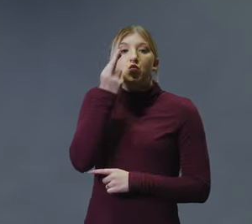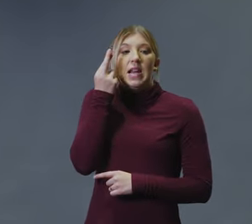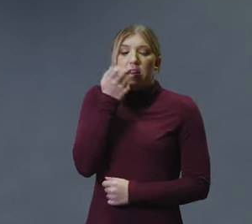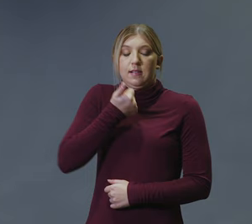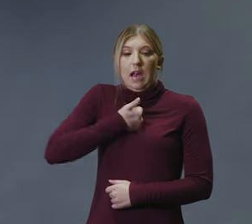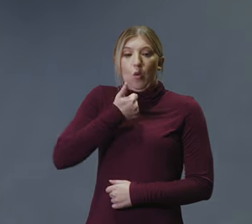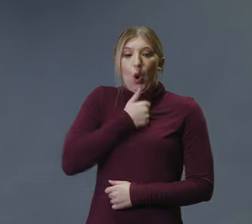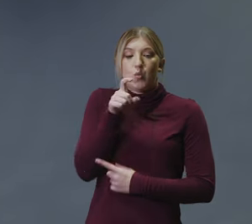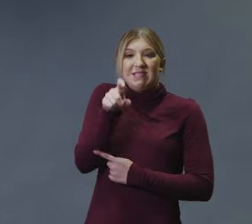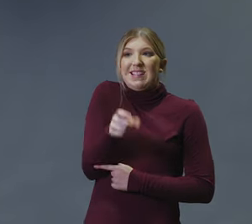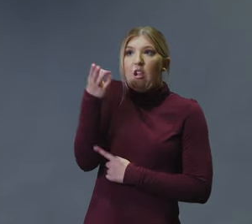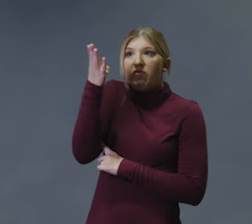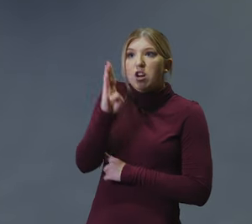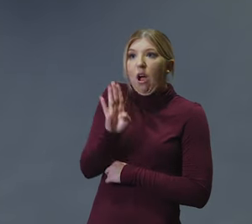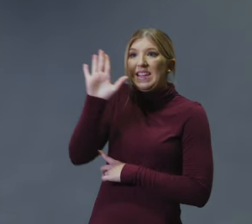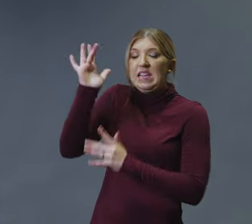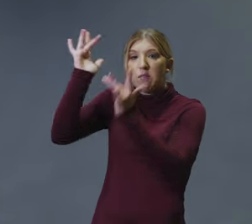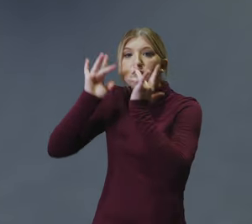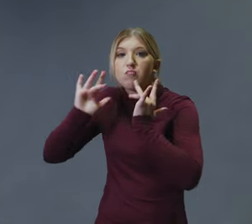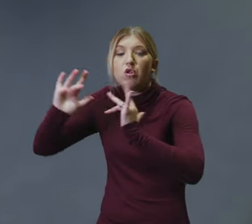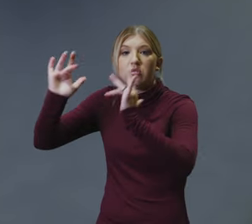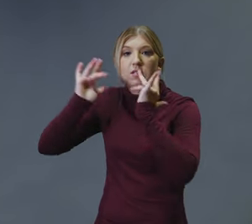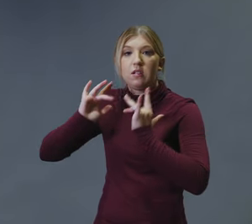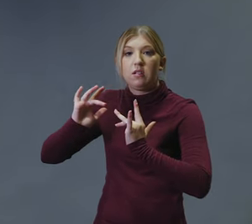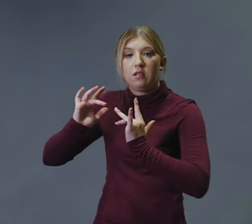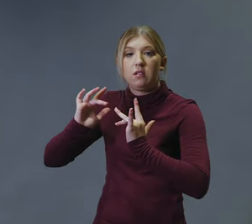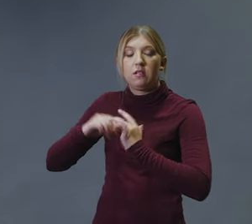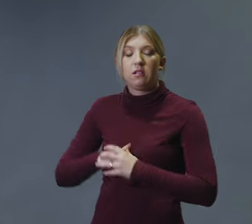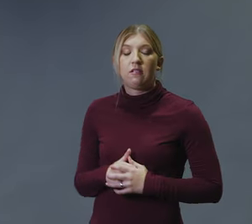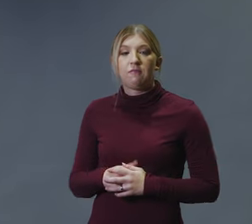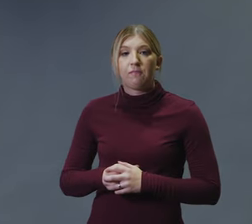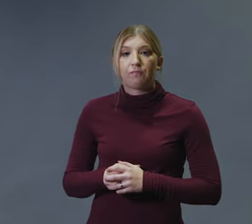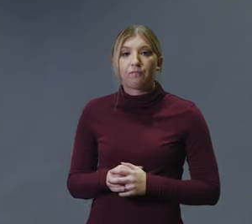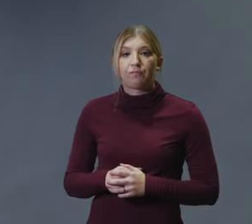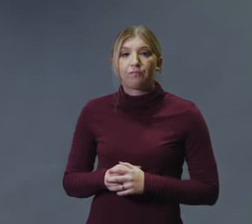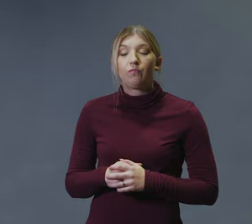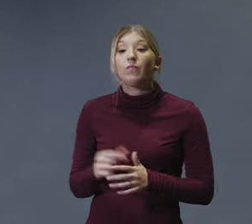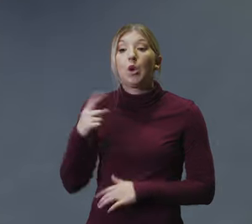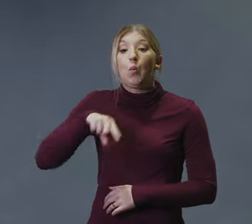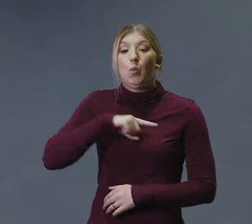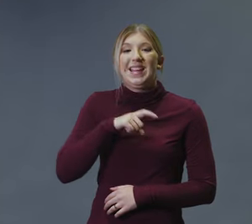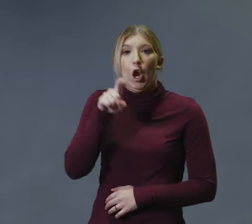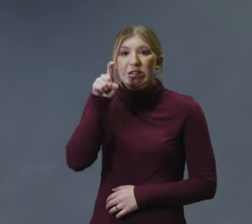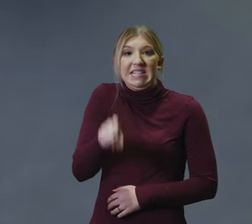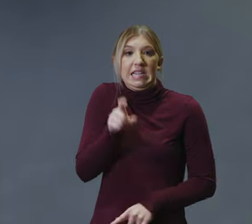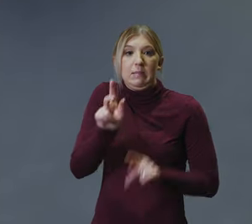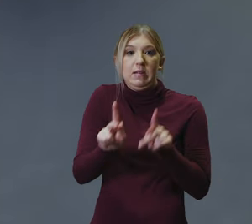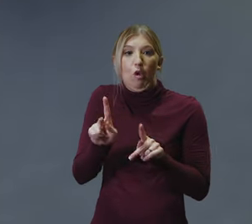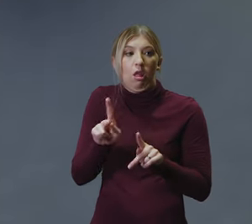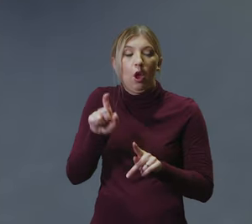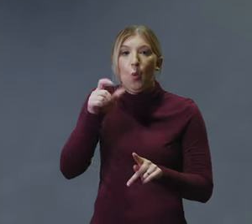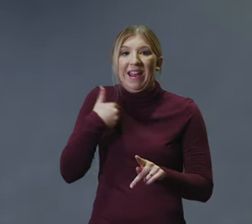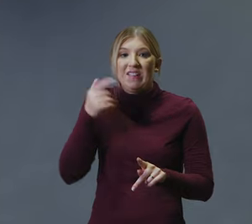own pressing need of God's merciful attention to us in our sin. We are needy people.